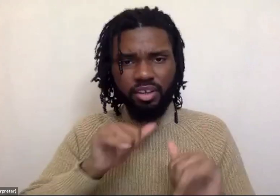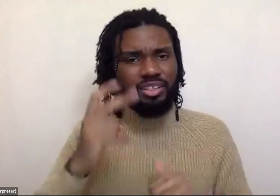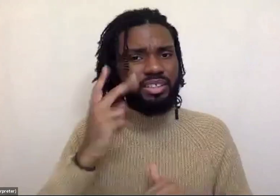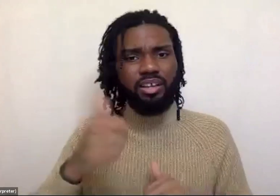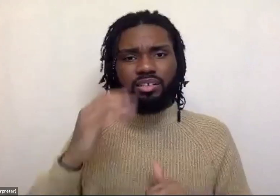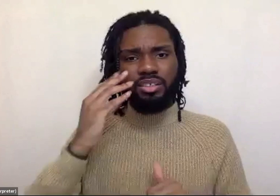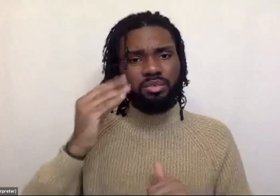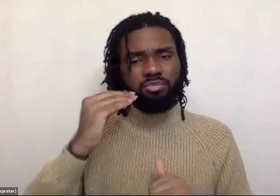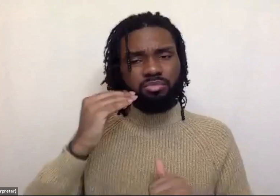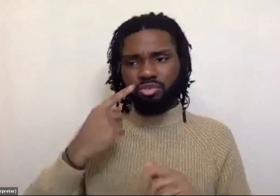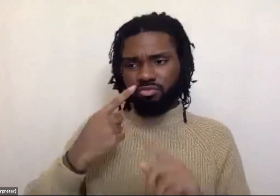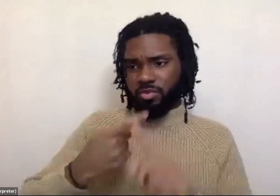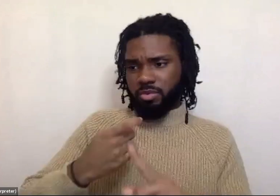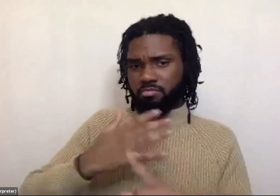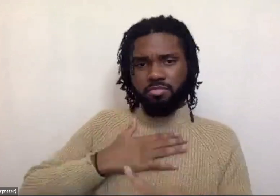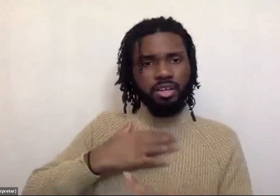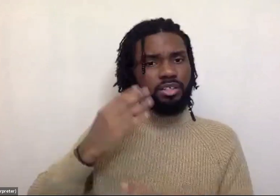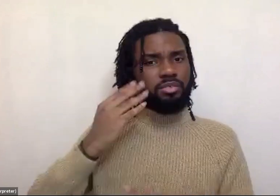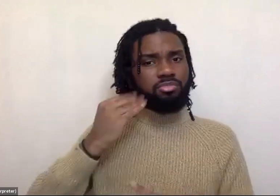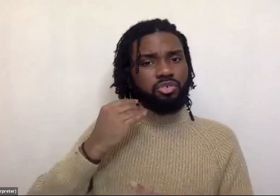that I've come out of from being in SNCC.